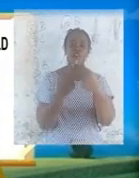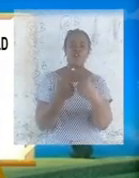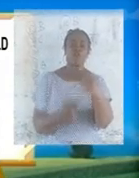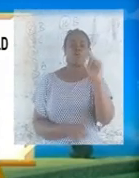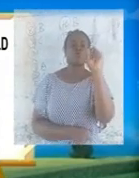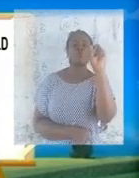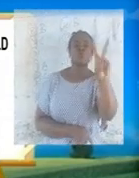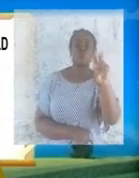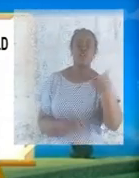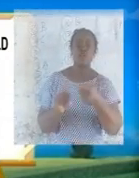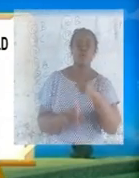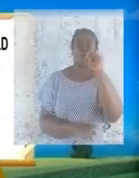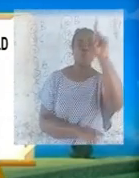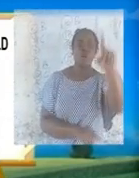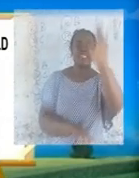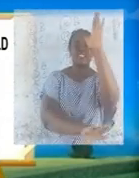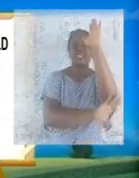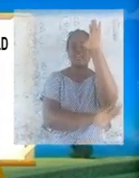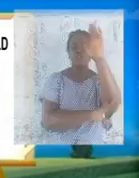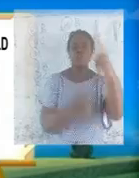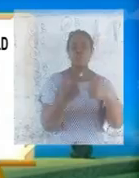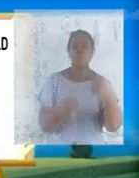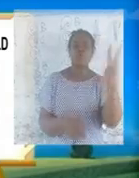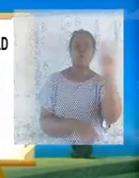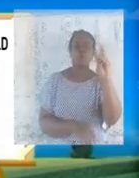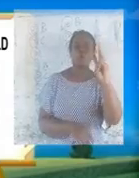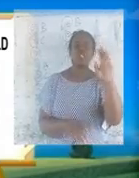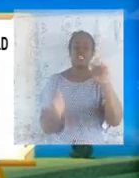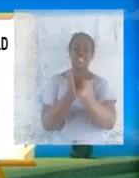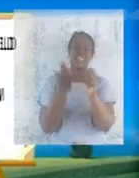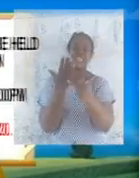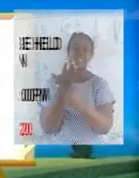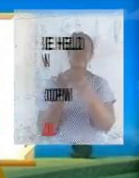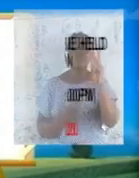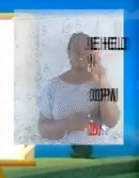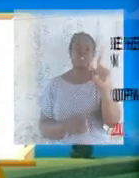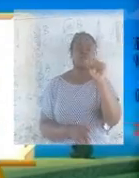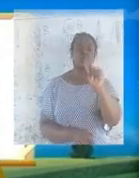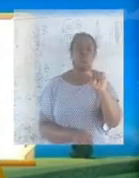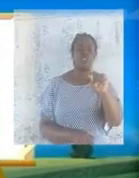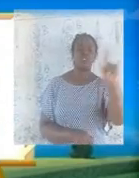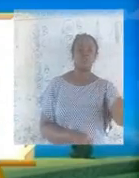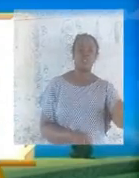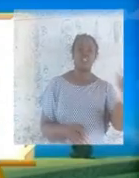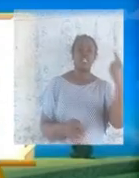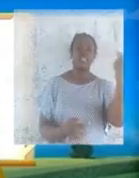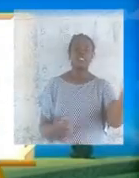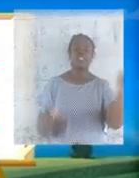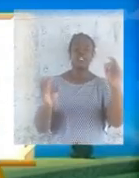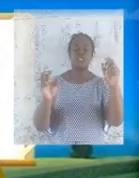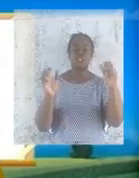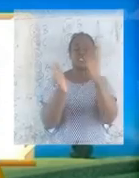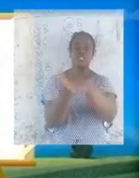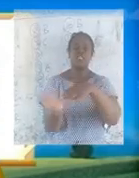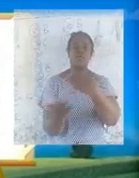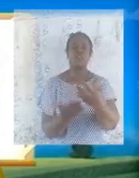noon to 1 p.m., beginning from Monday, April 6, 2020. The days and subjects for these